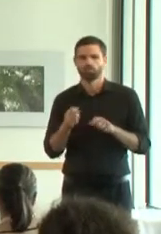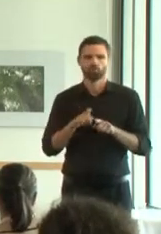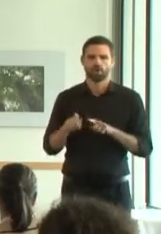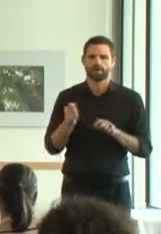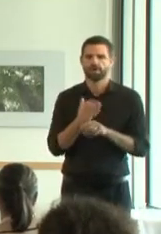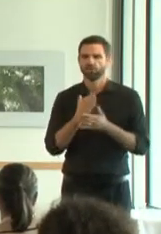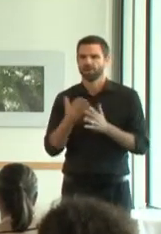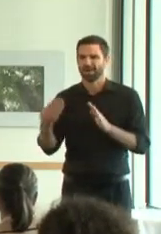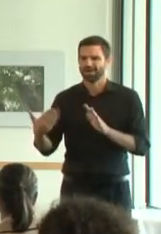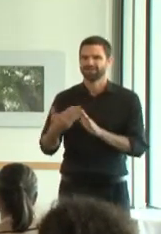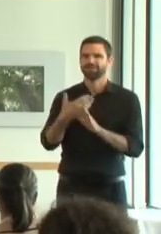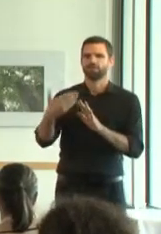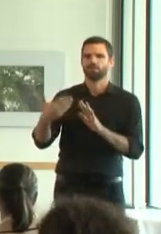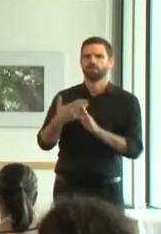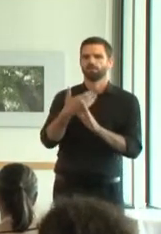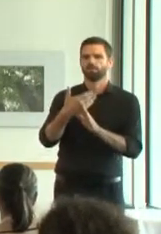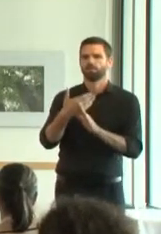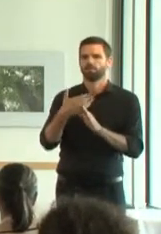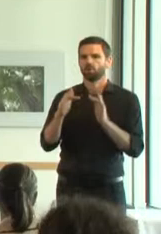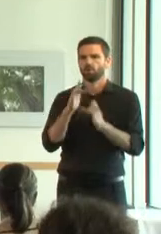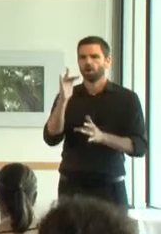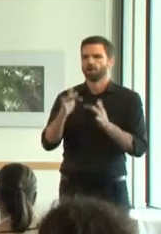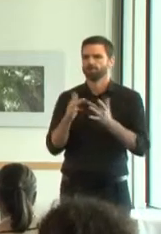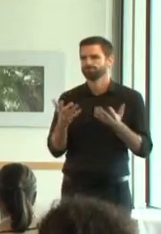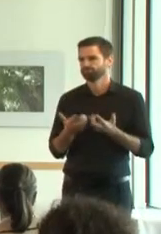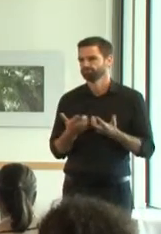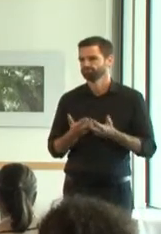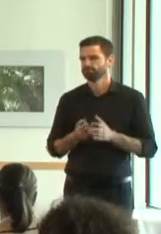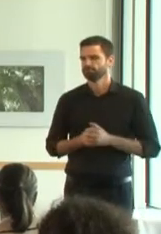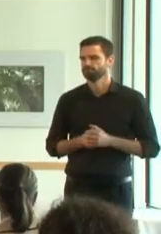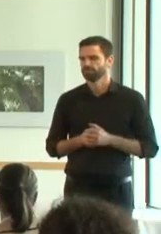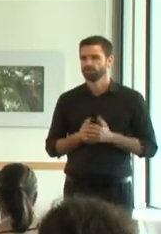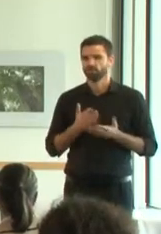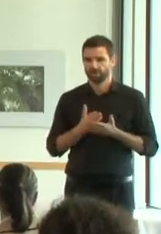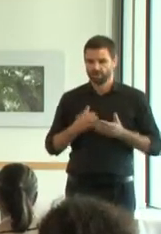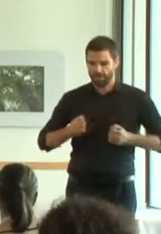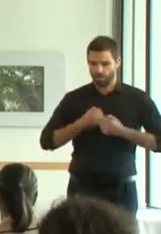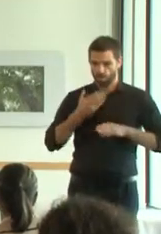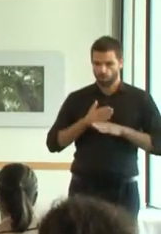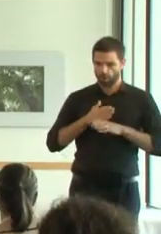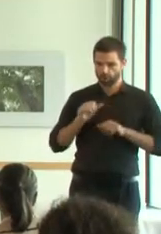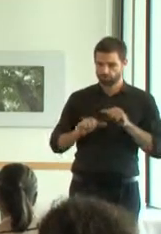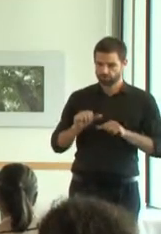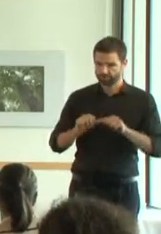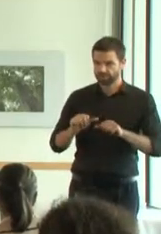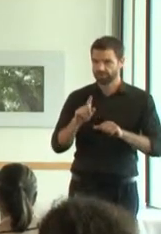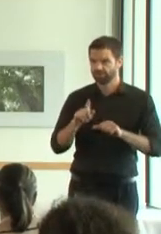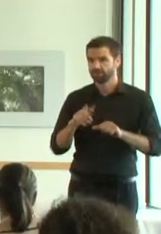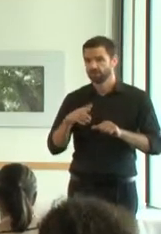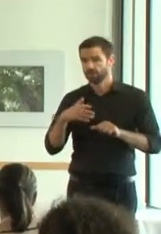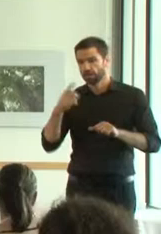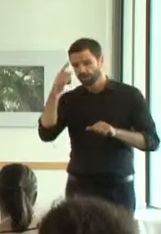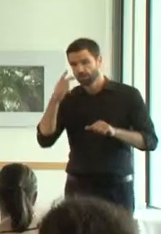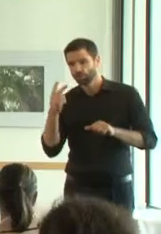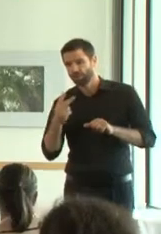that access side of things. So although it's kind of very much a work in progress, one of the things that we'd like to be looking at doing over the kind of next 12, 18